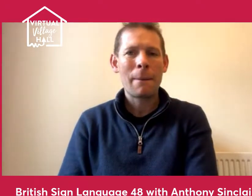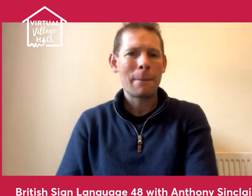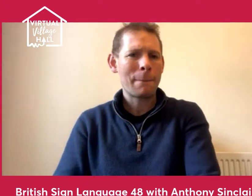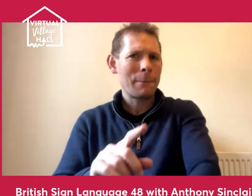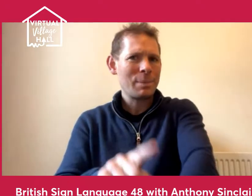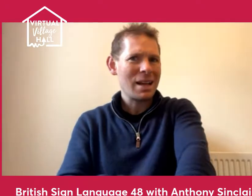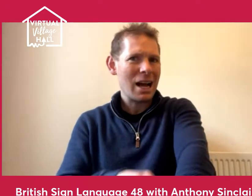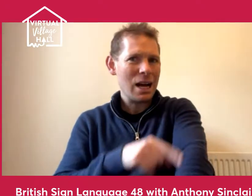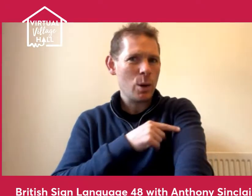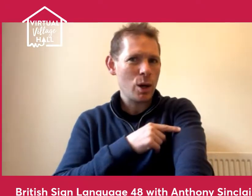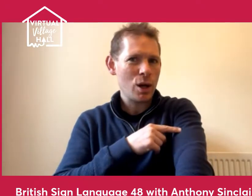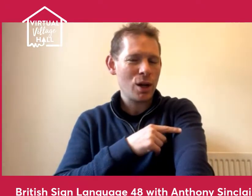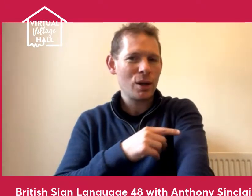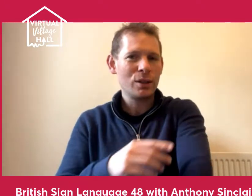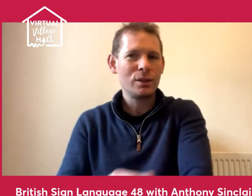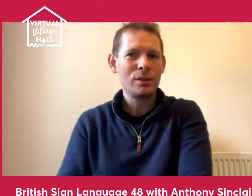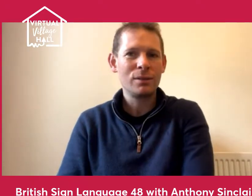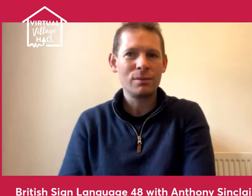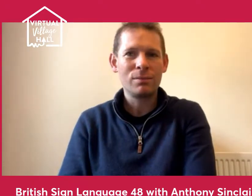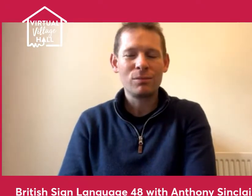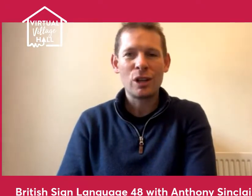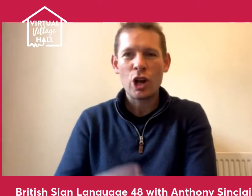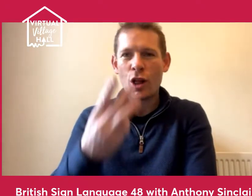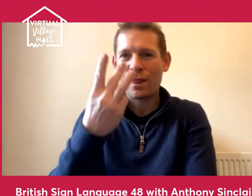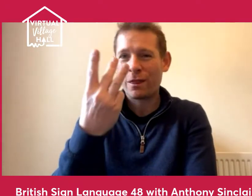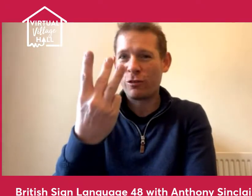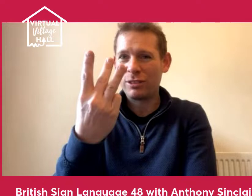minutes. How long?